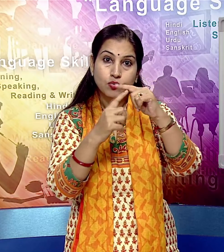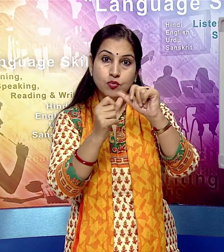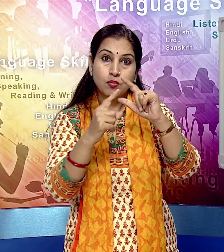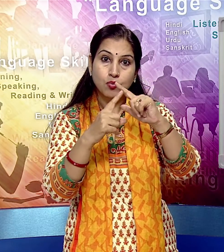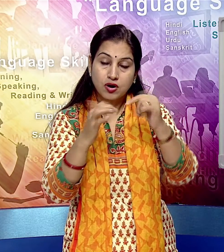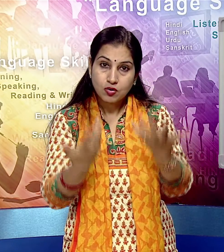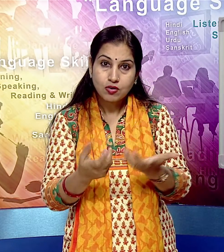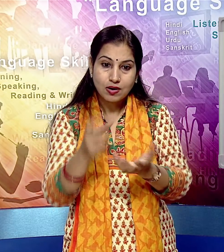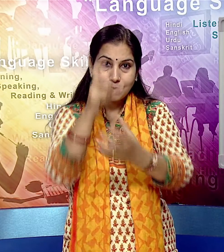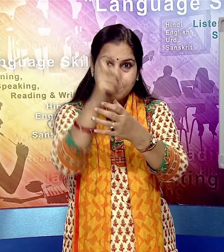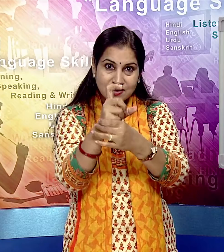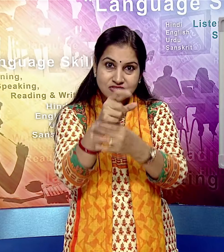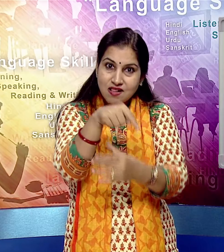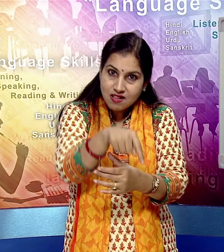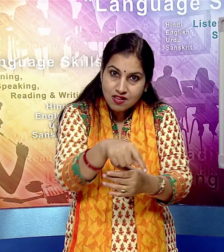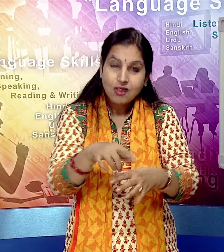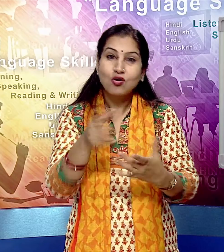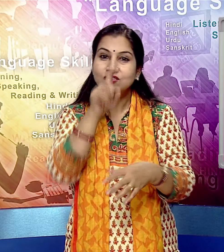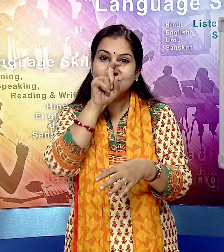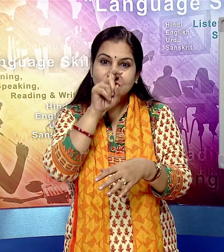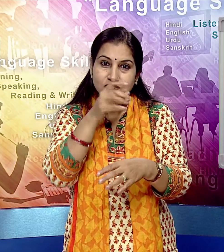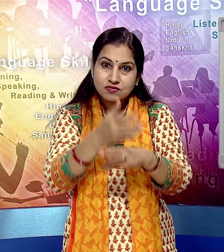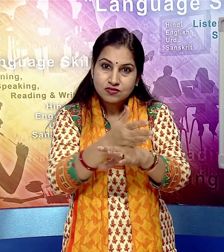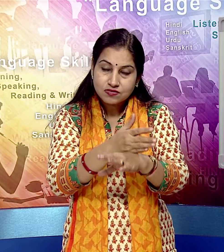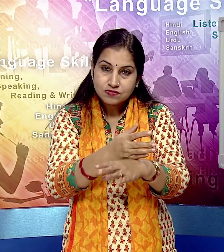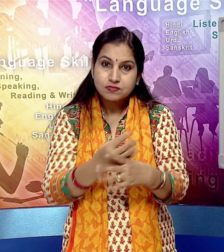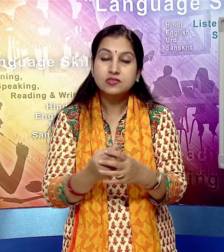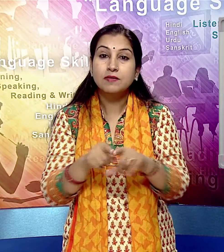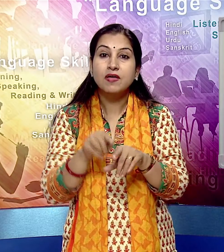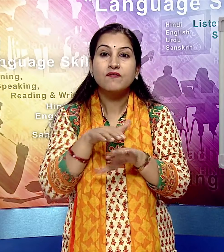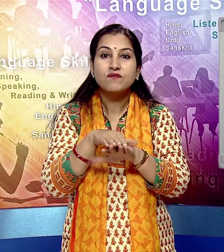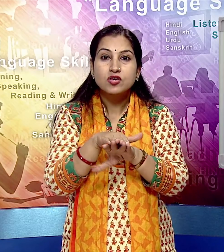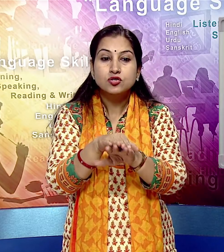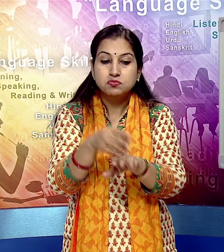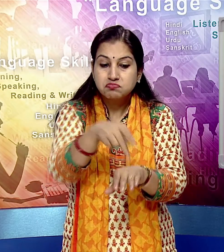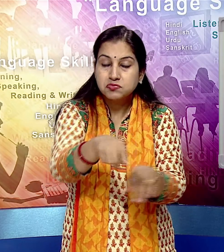brinjal, chicken, and fish.